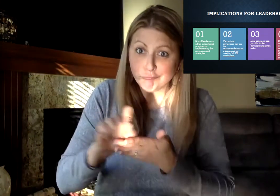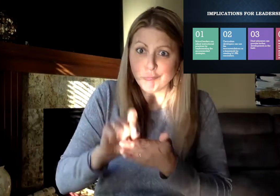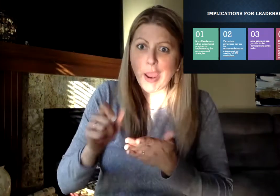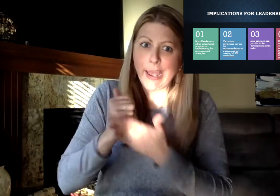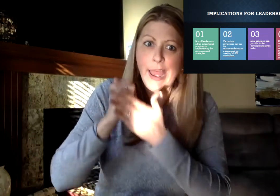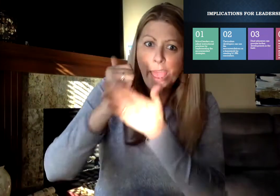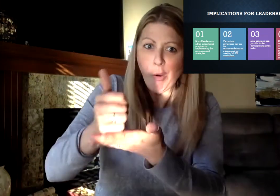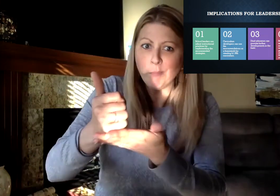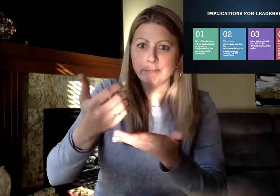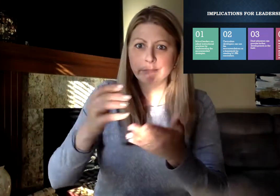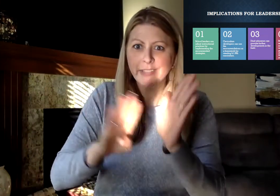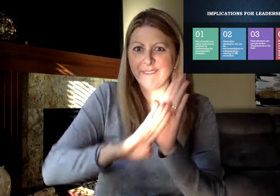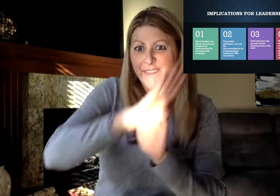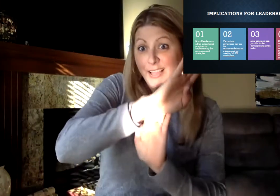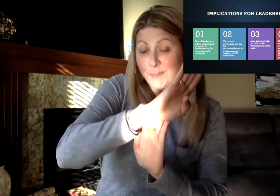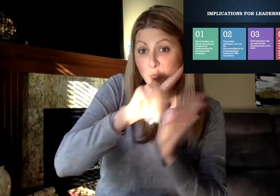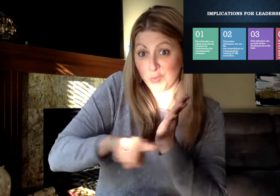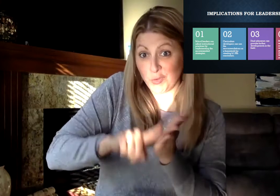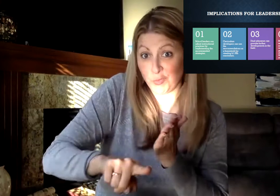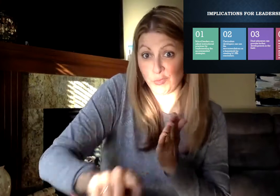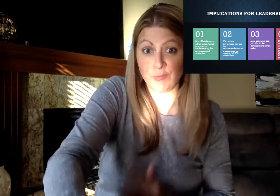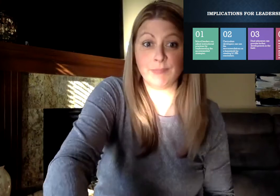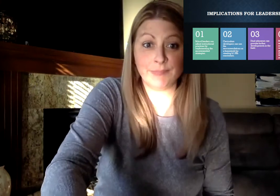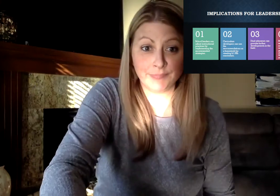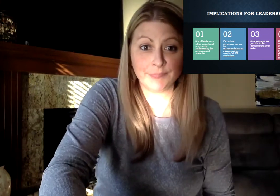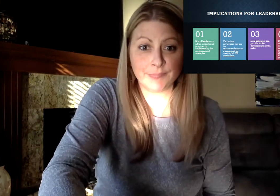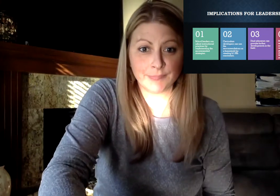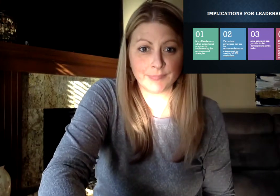field by helping to develop research.